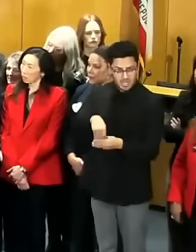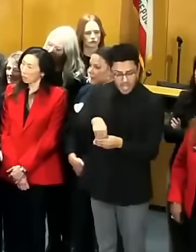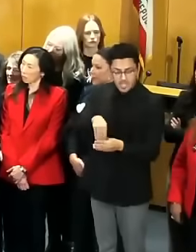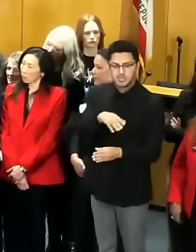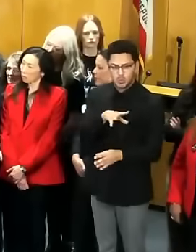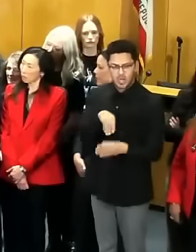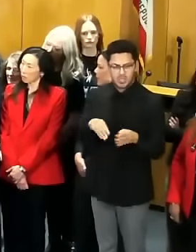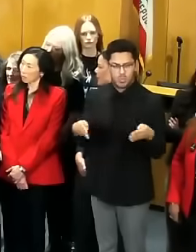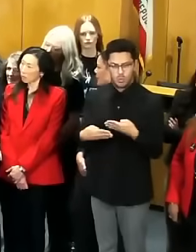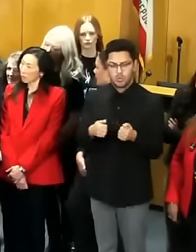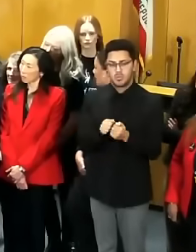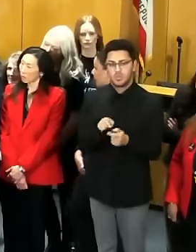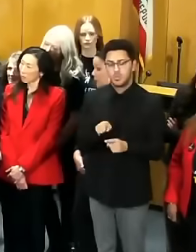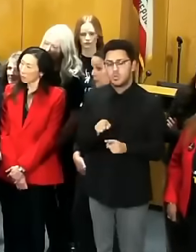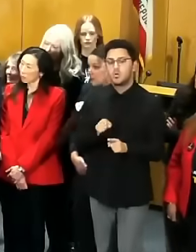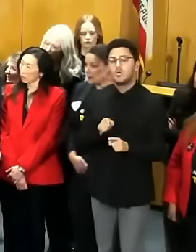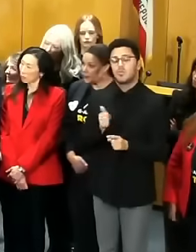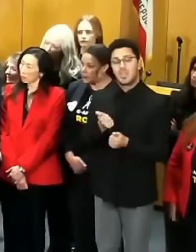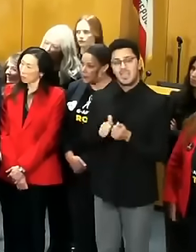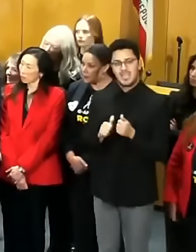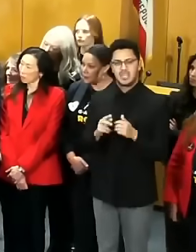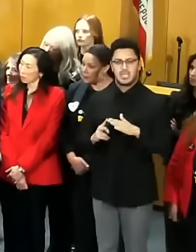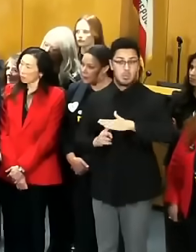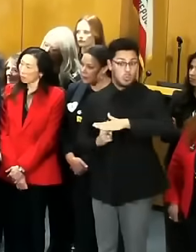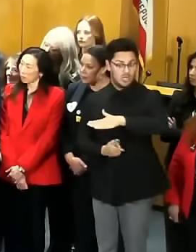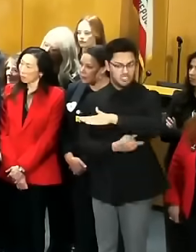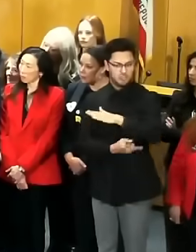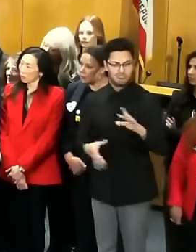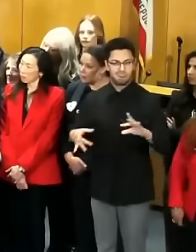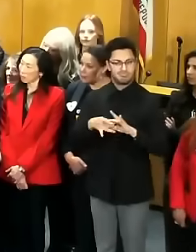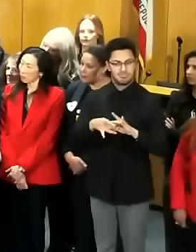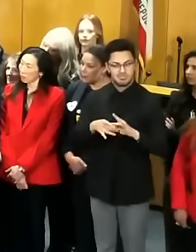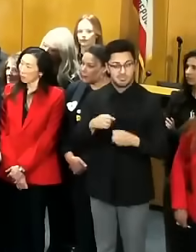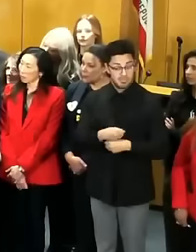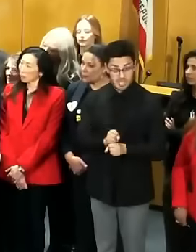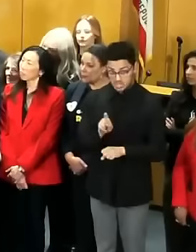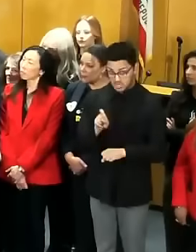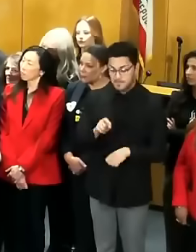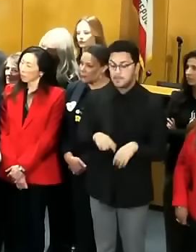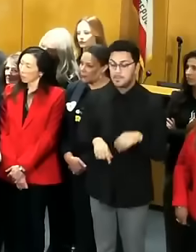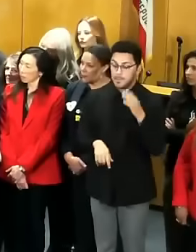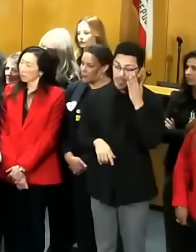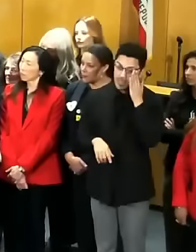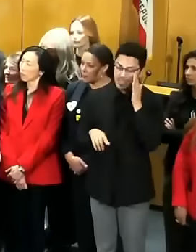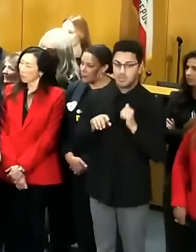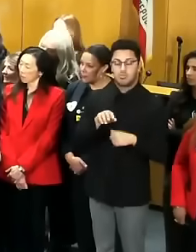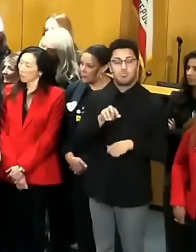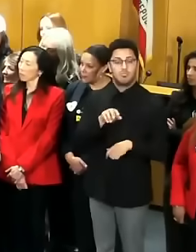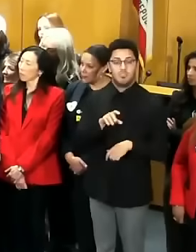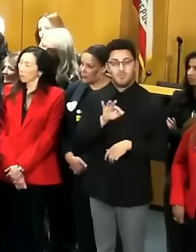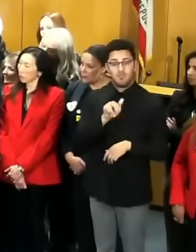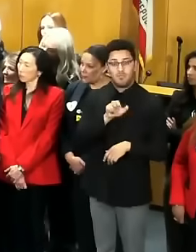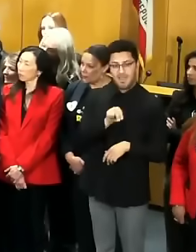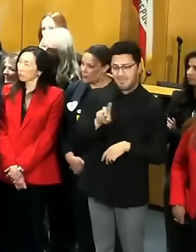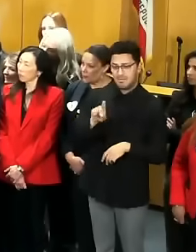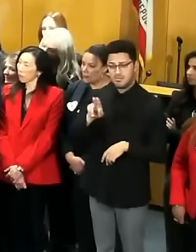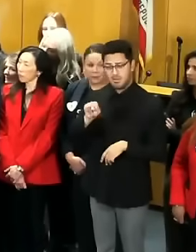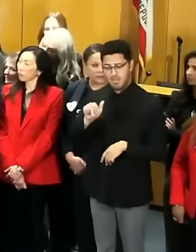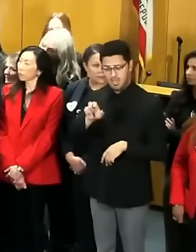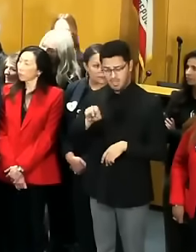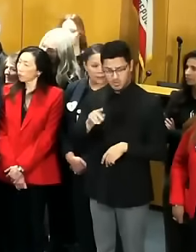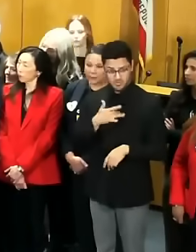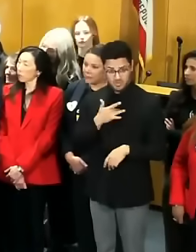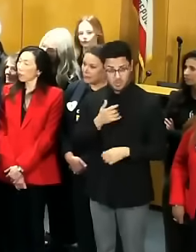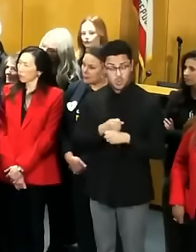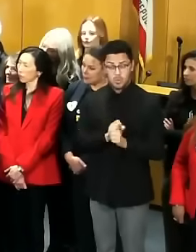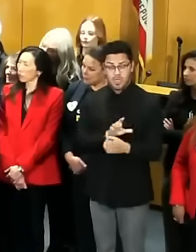in the room from you, were there any bridges built? Do you feel like, Fran or Duncan, did you feel like you made a connection that could be